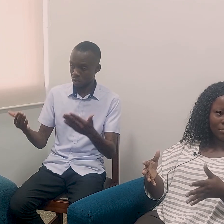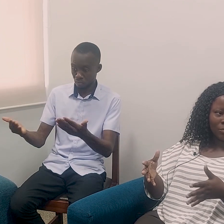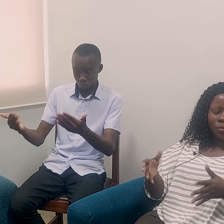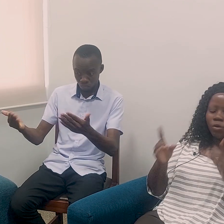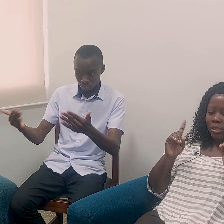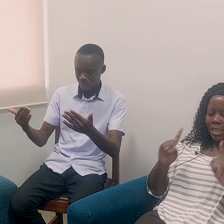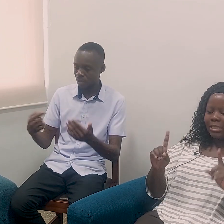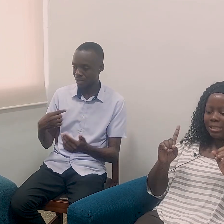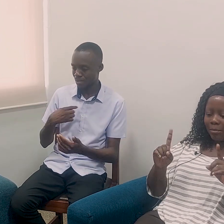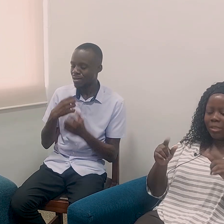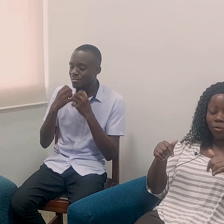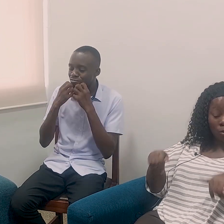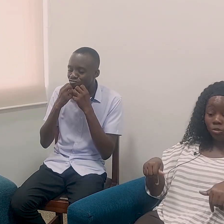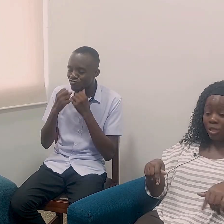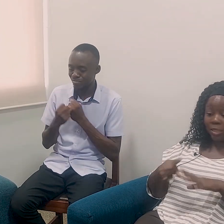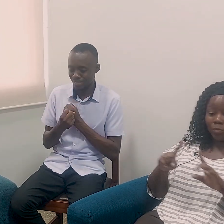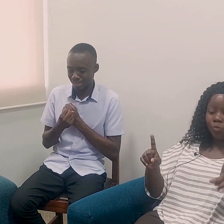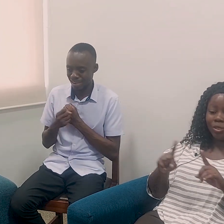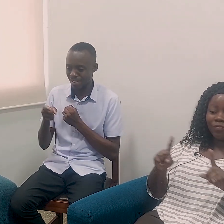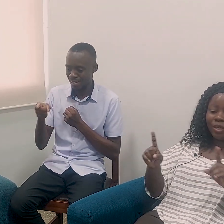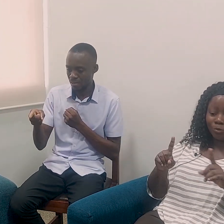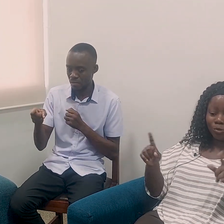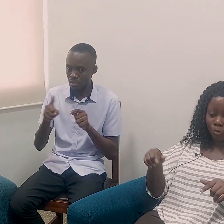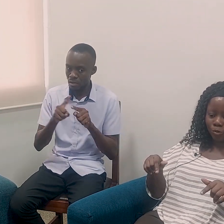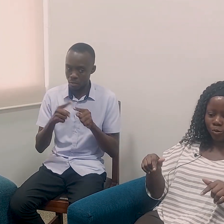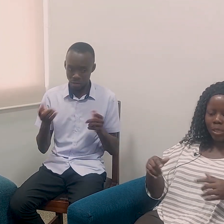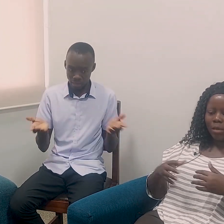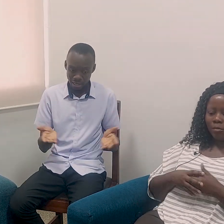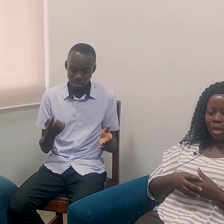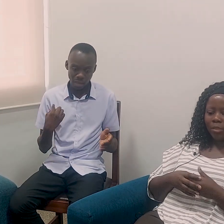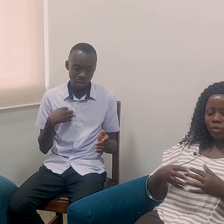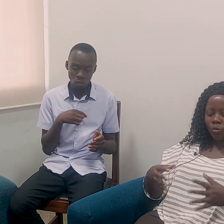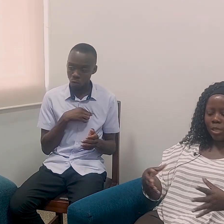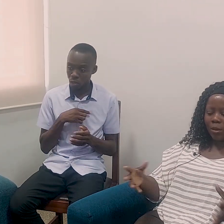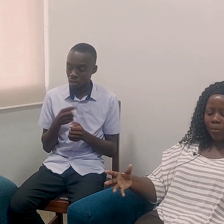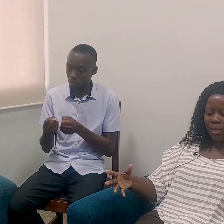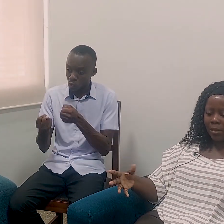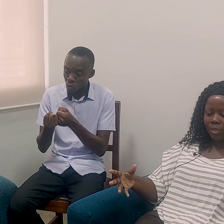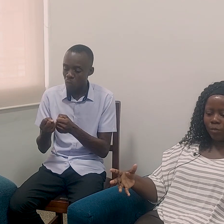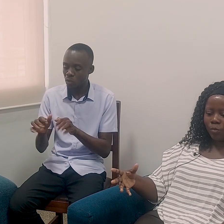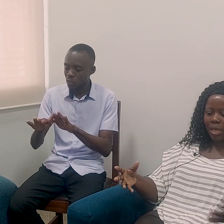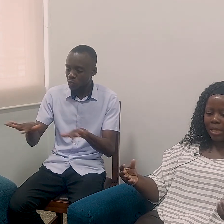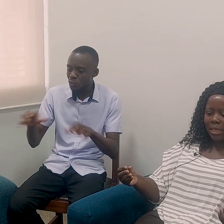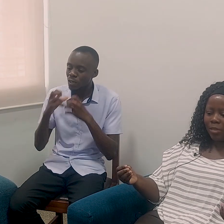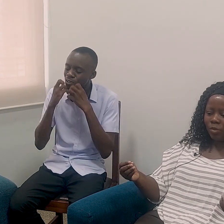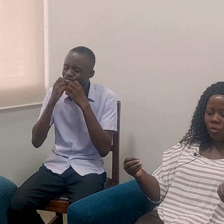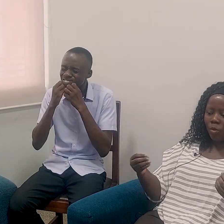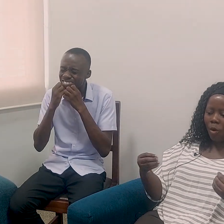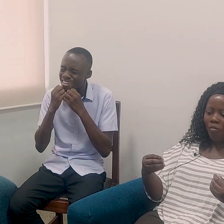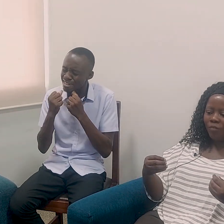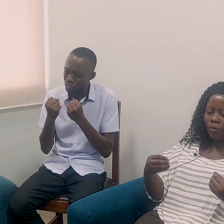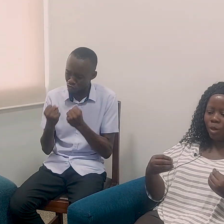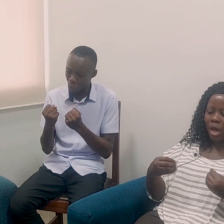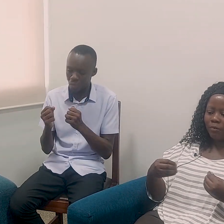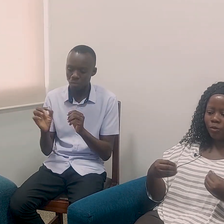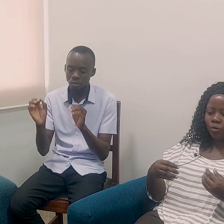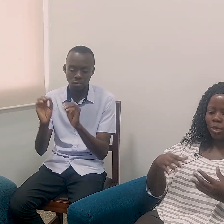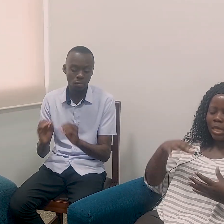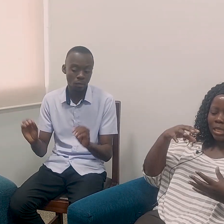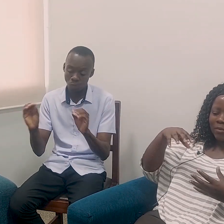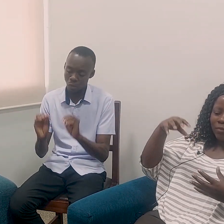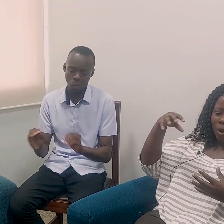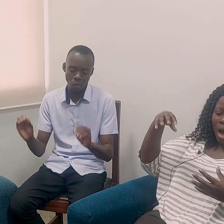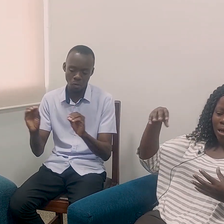validated, because that's something culturally we fail to do, right? So we open up the room, and then you often will have